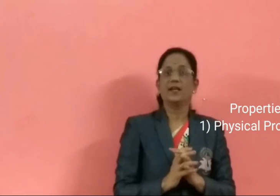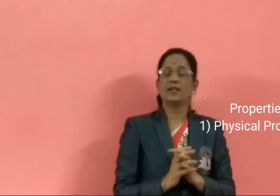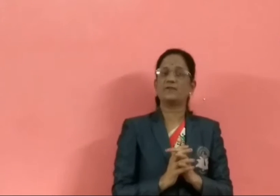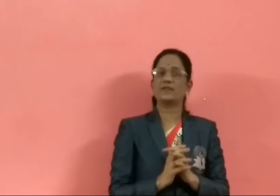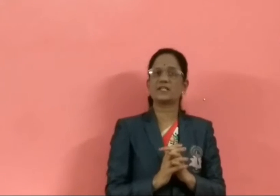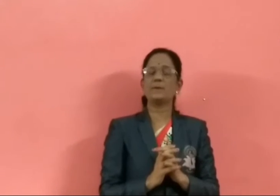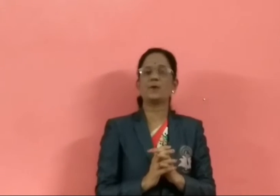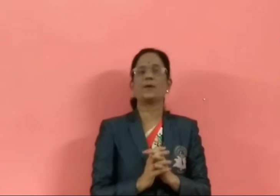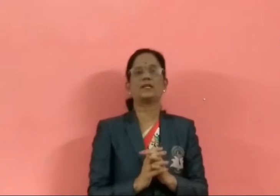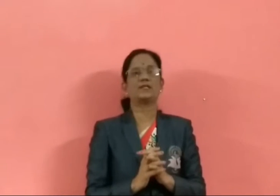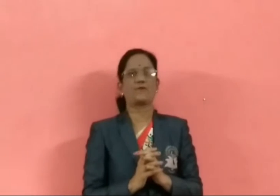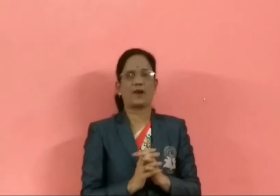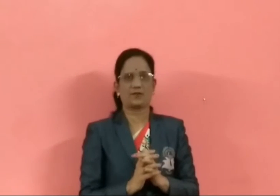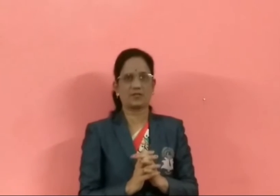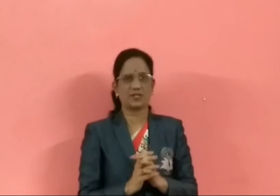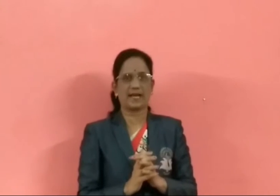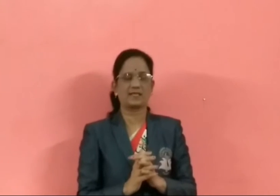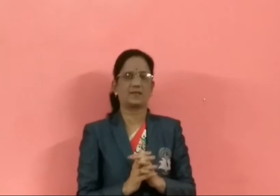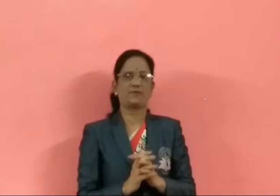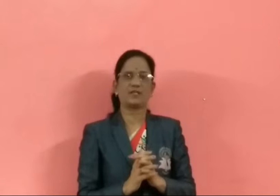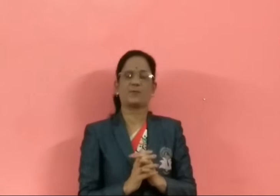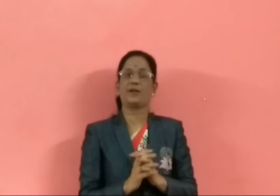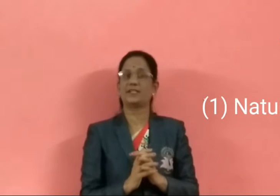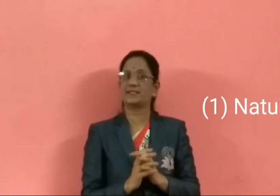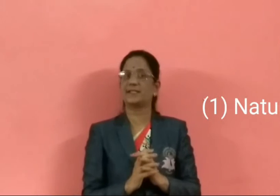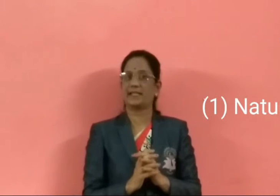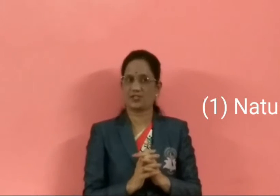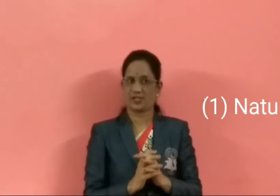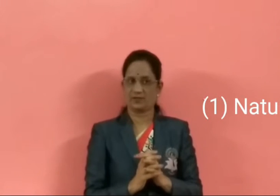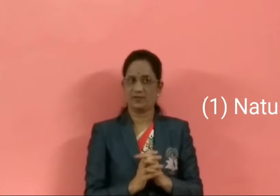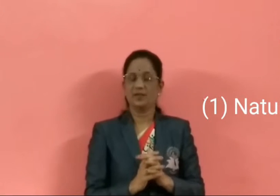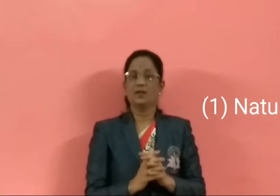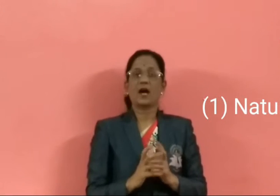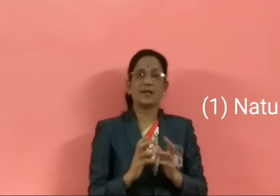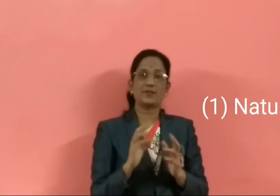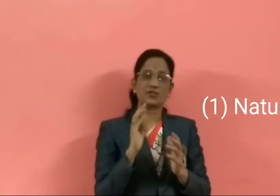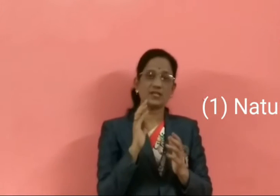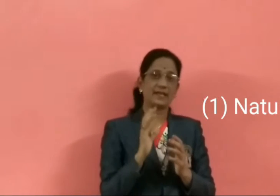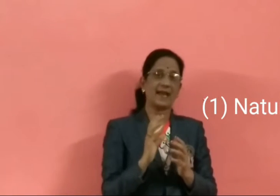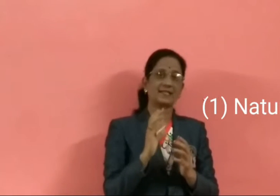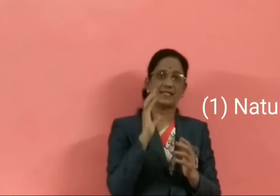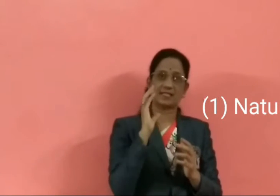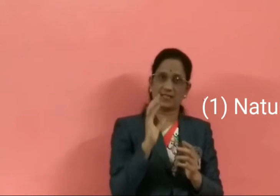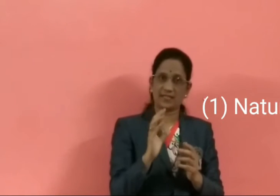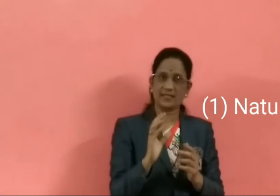In physical properties of hydrogen gas, the first point is the nature. Hydrogen gas is